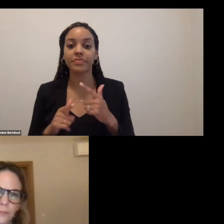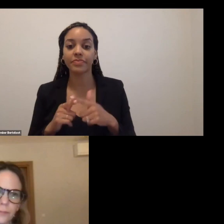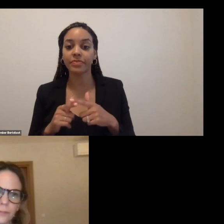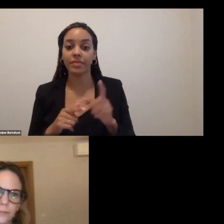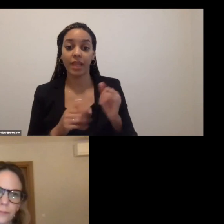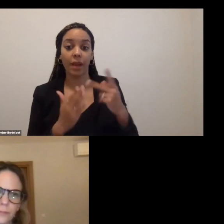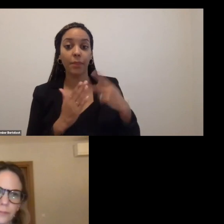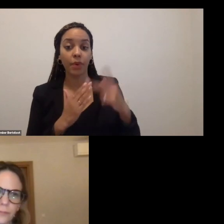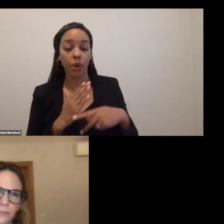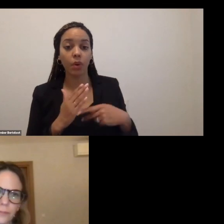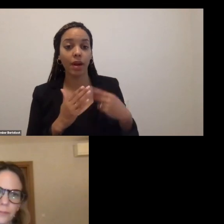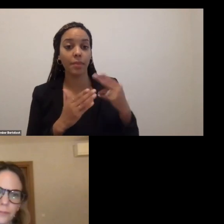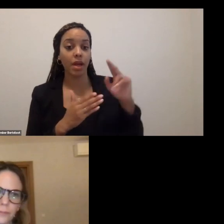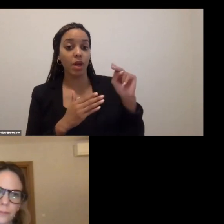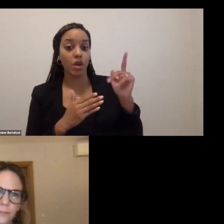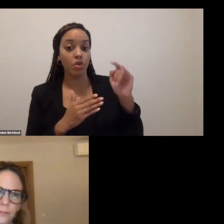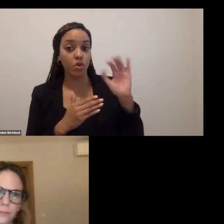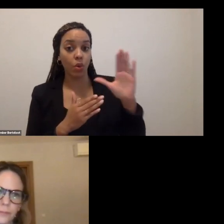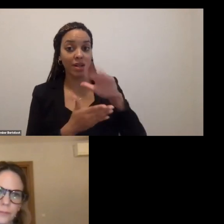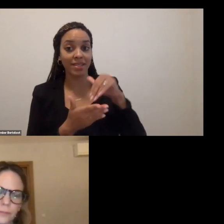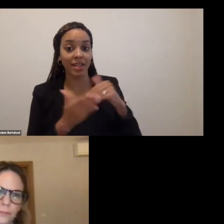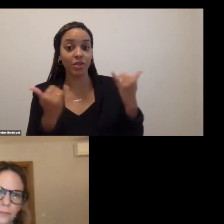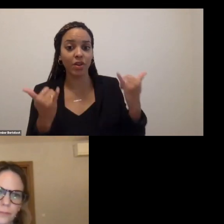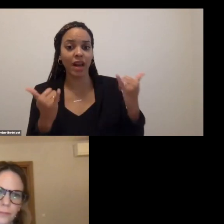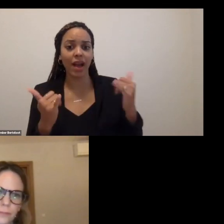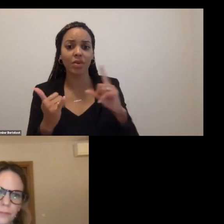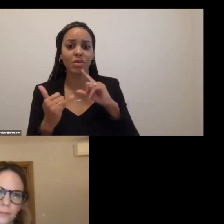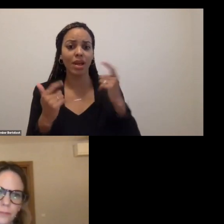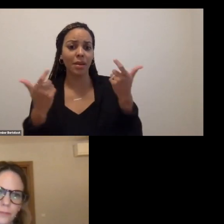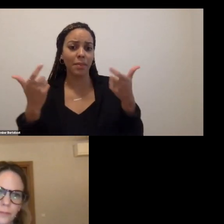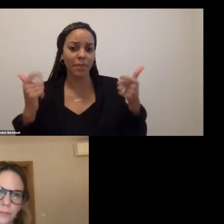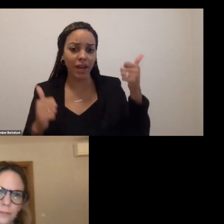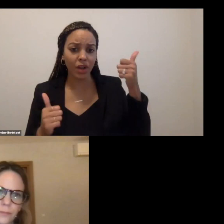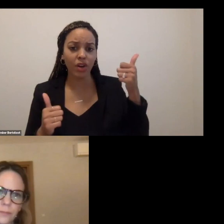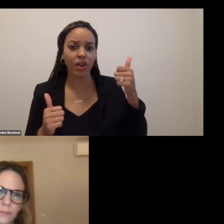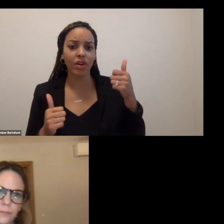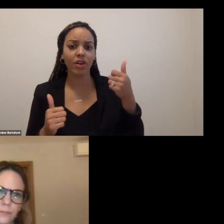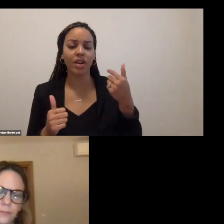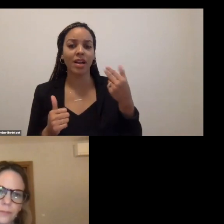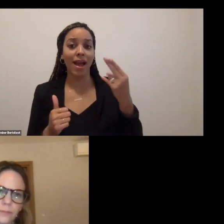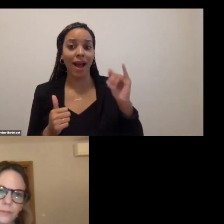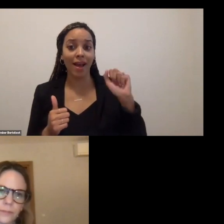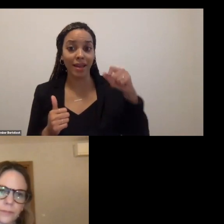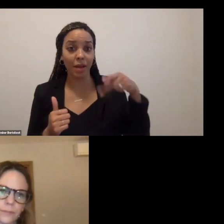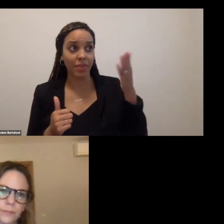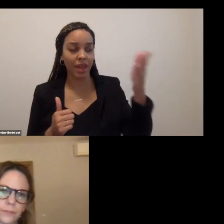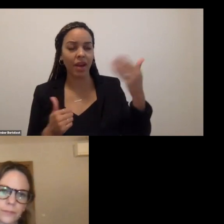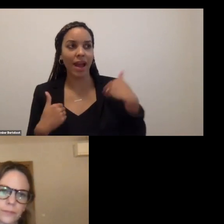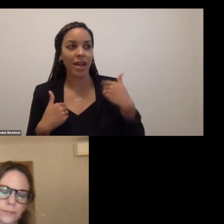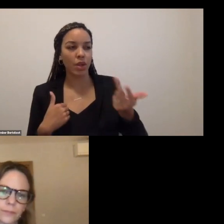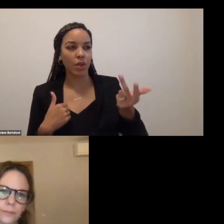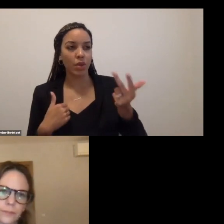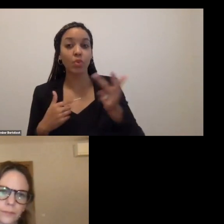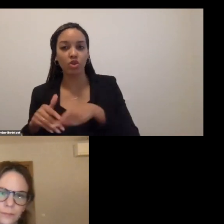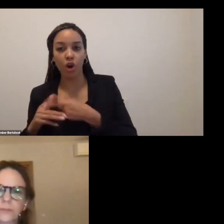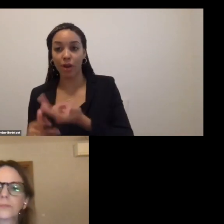It has much more space. It started with 3 studios. Now it has around